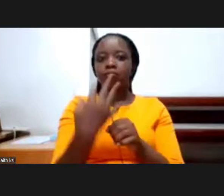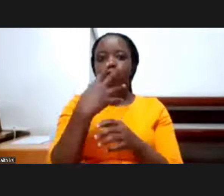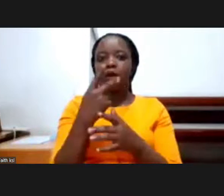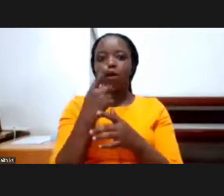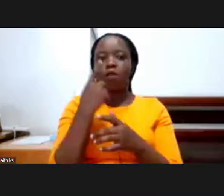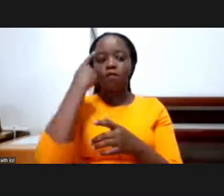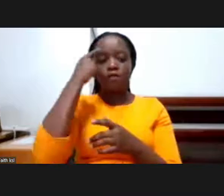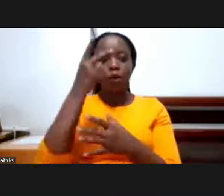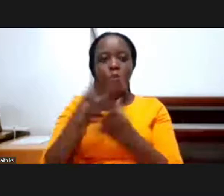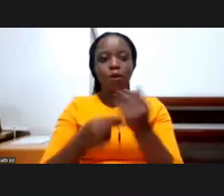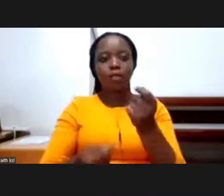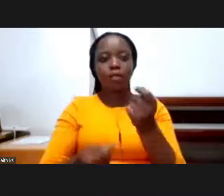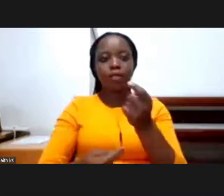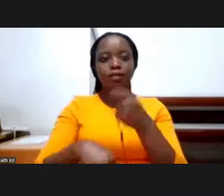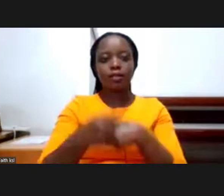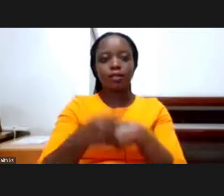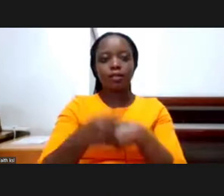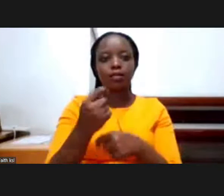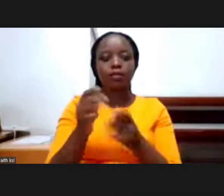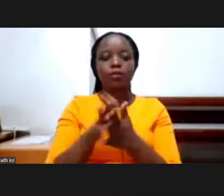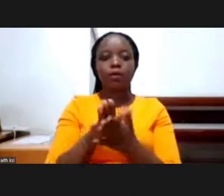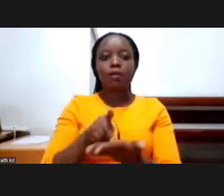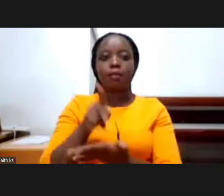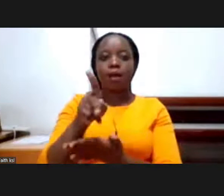taxpayer asking the question has